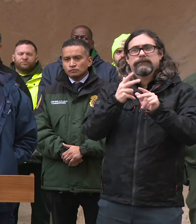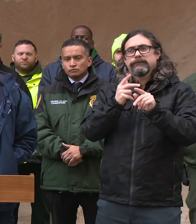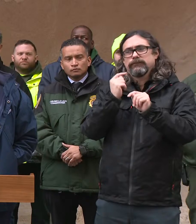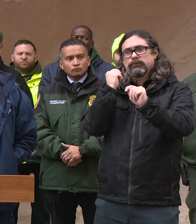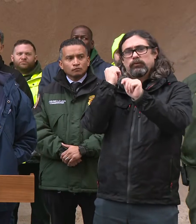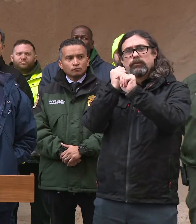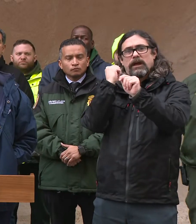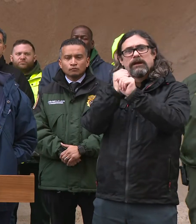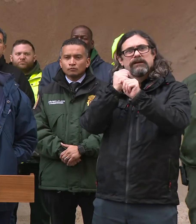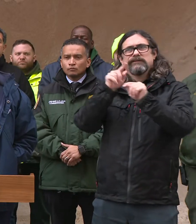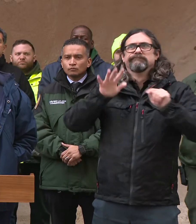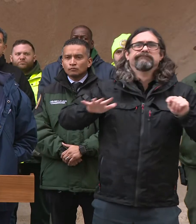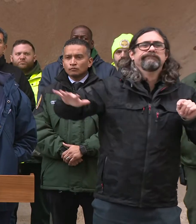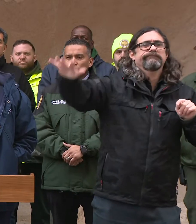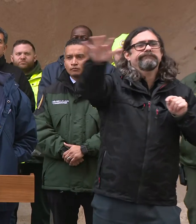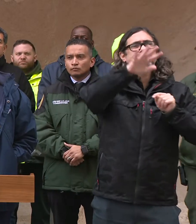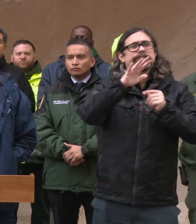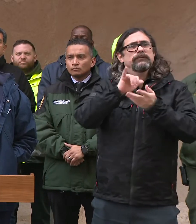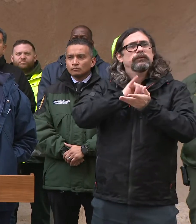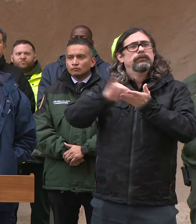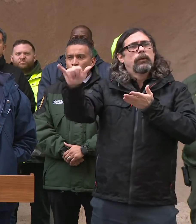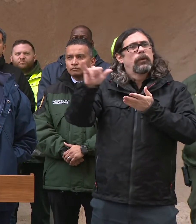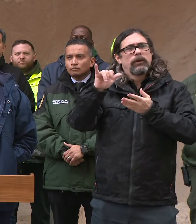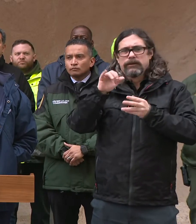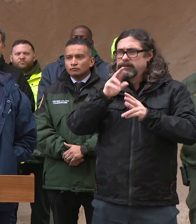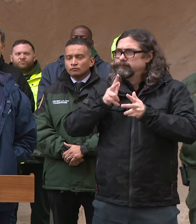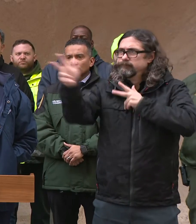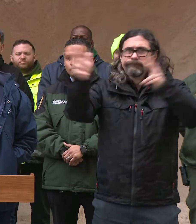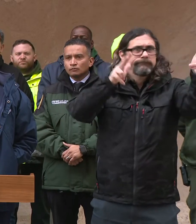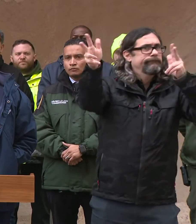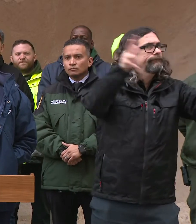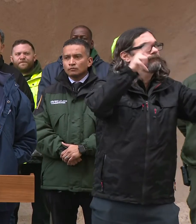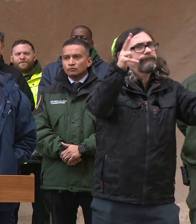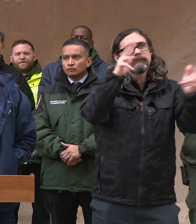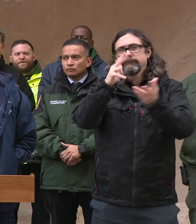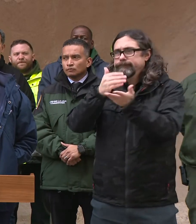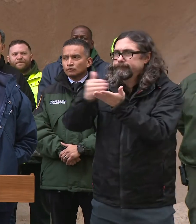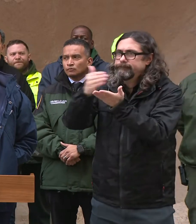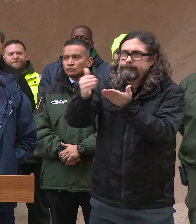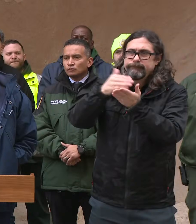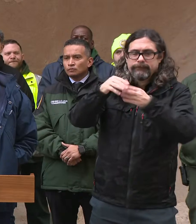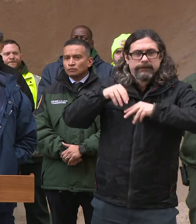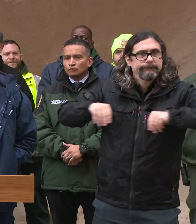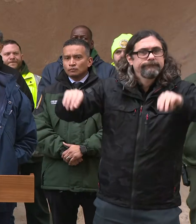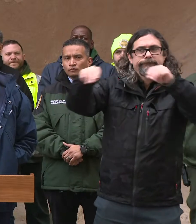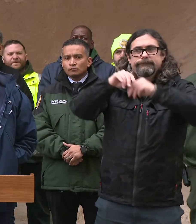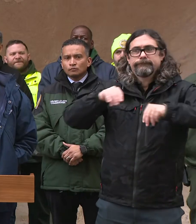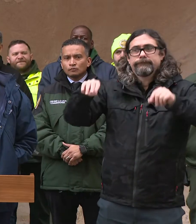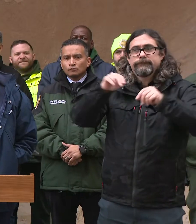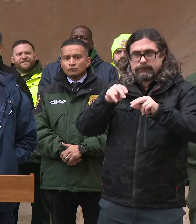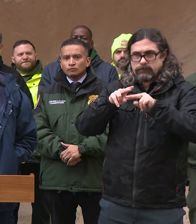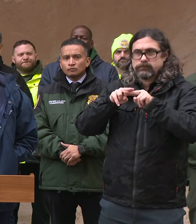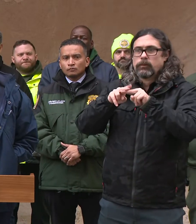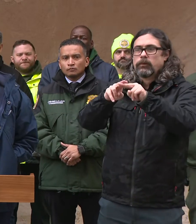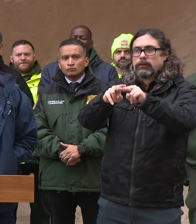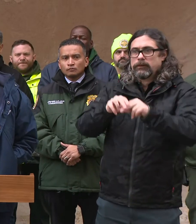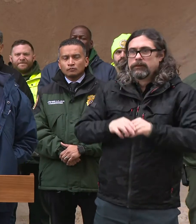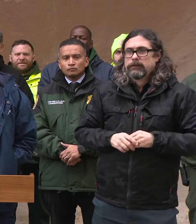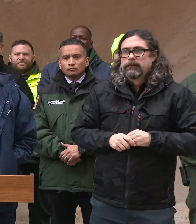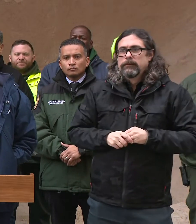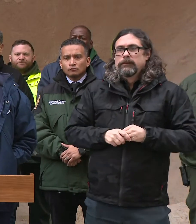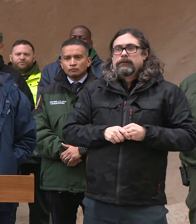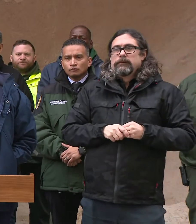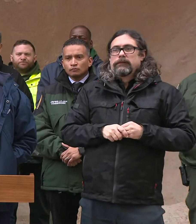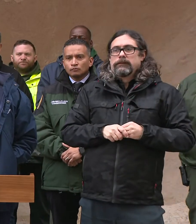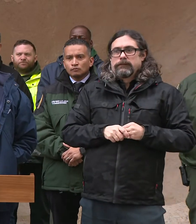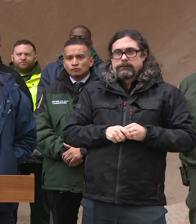Sanitation also has the equipment and the personnel to clear car lanes and bike lanes at the same time. We have extra staff on